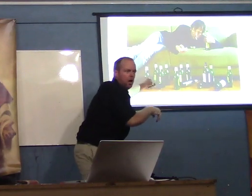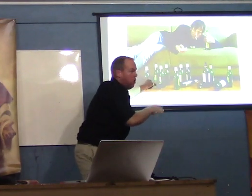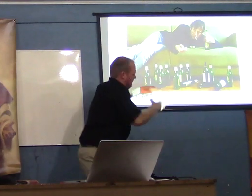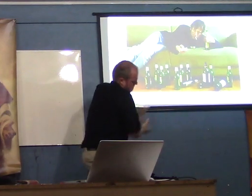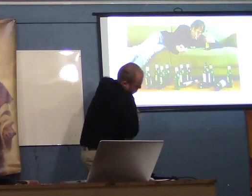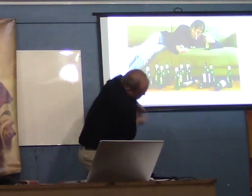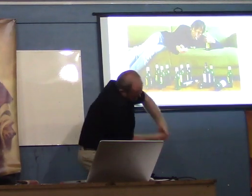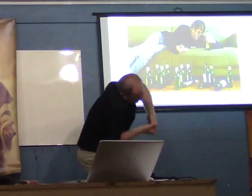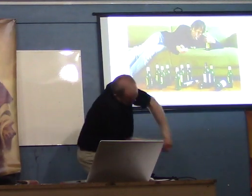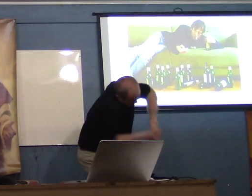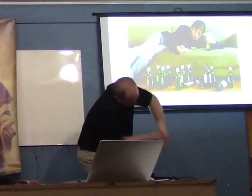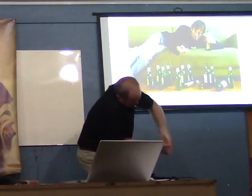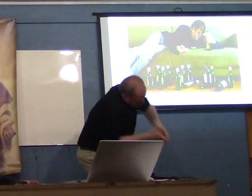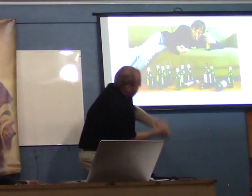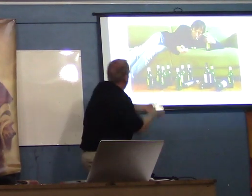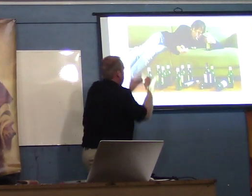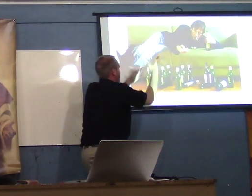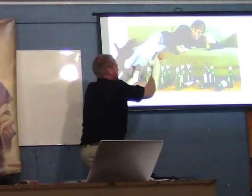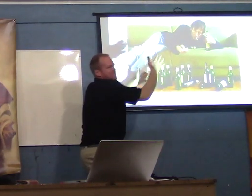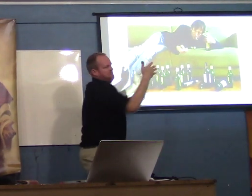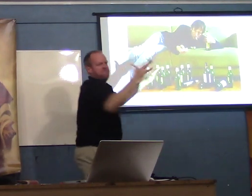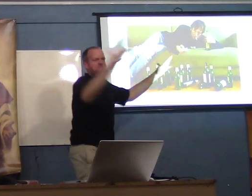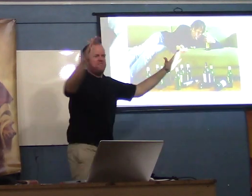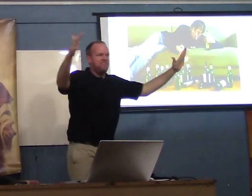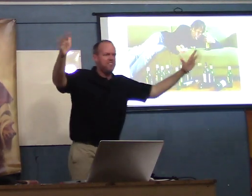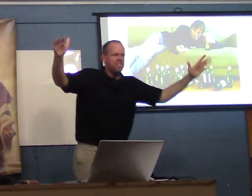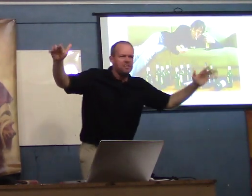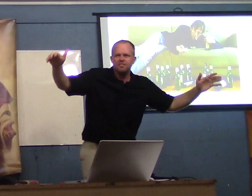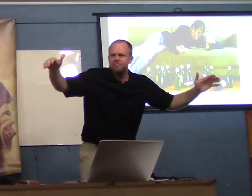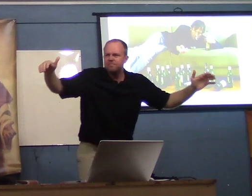bottle? Well, we're going to shake it out.